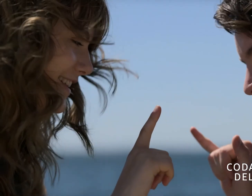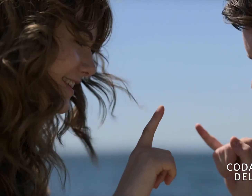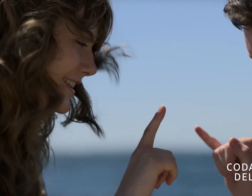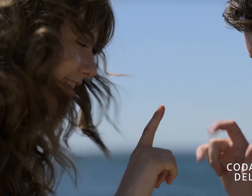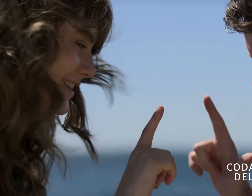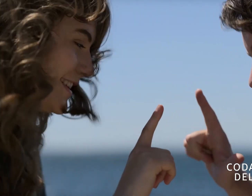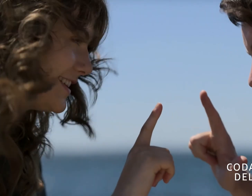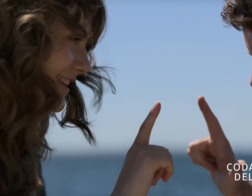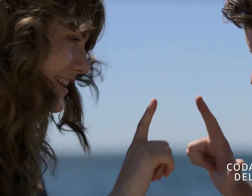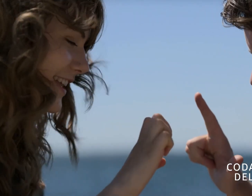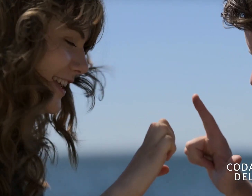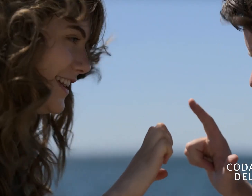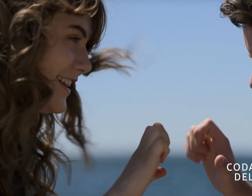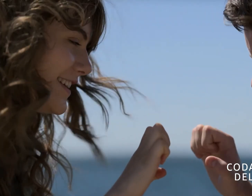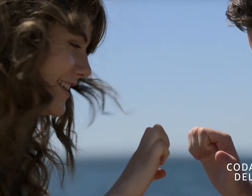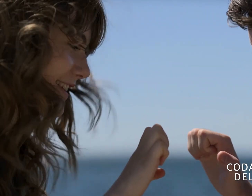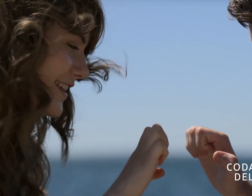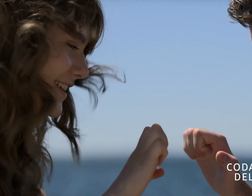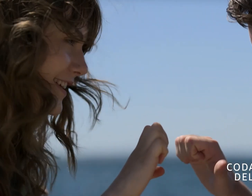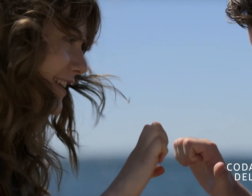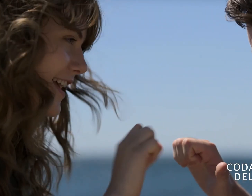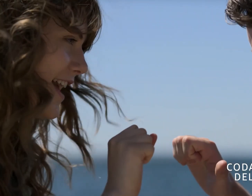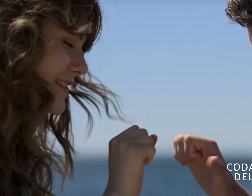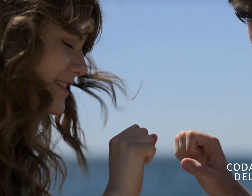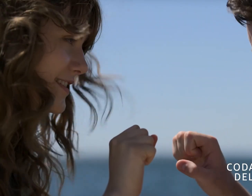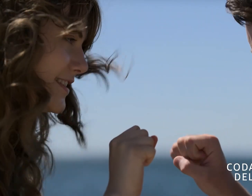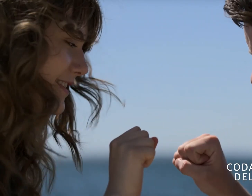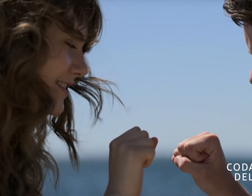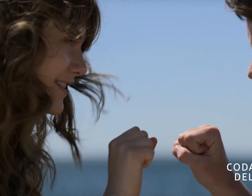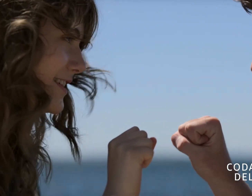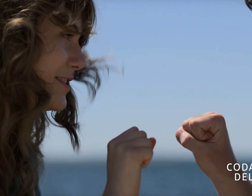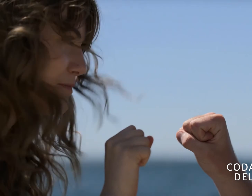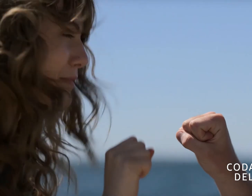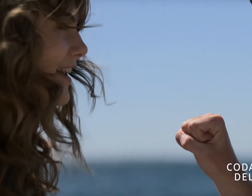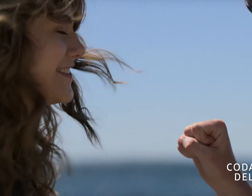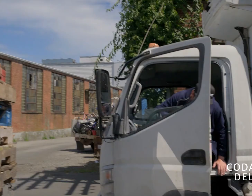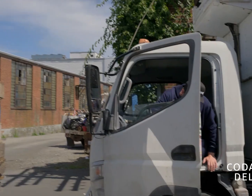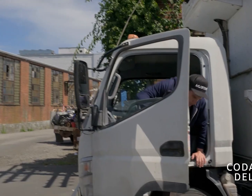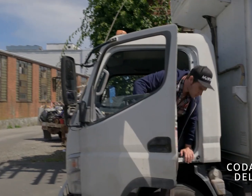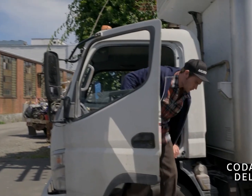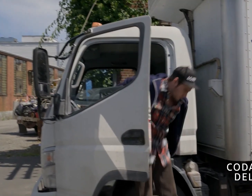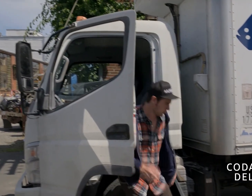But now old friends, they're acting strange. They shake their heads,